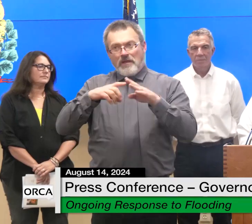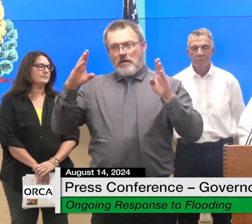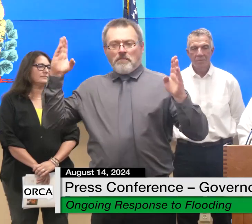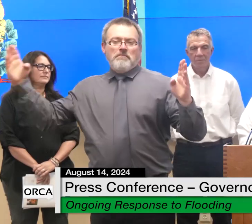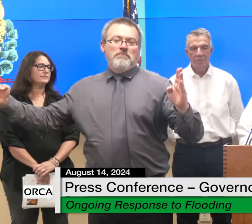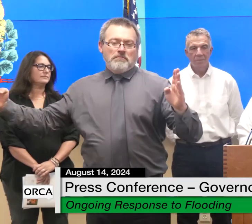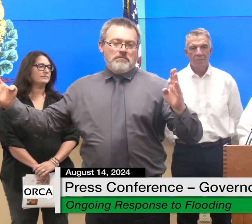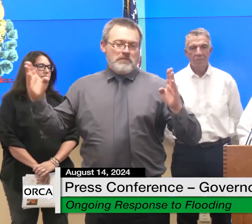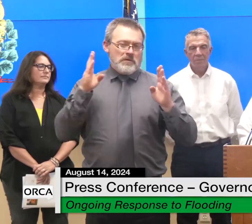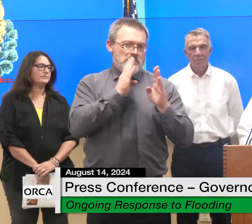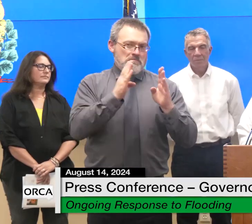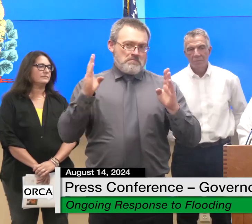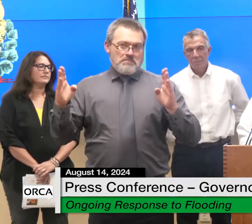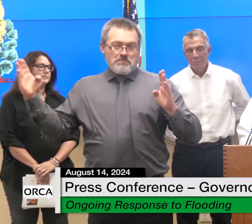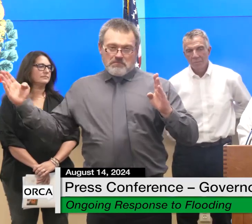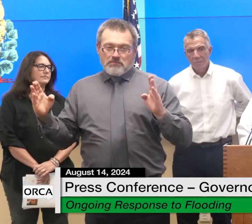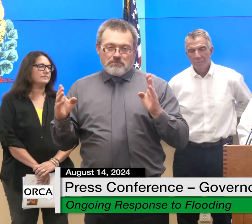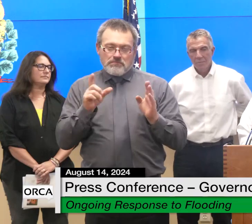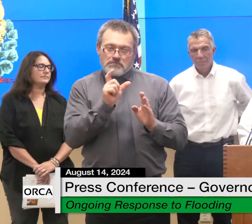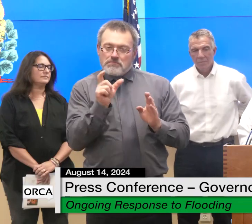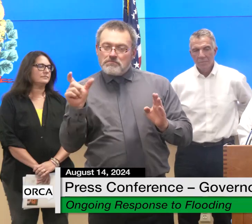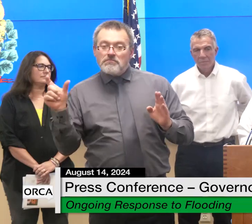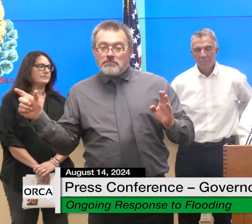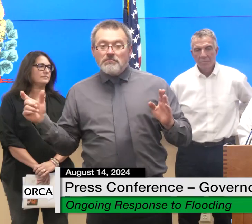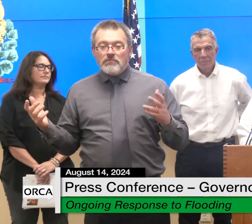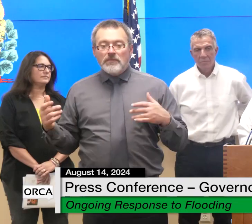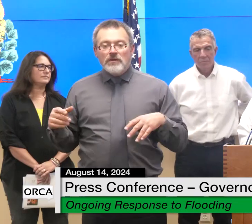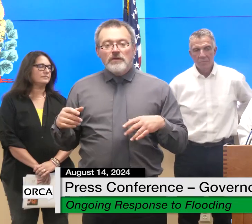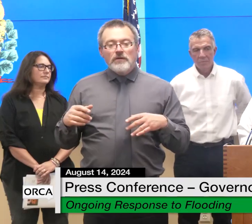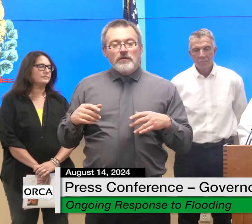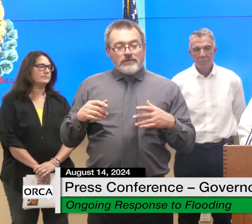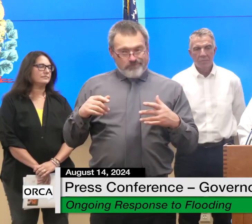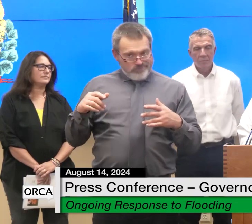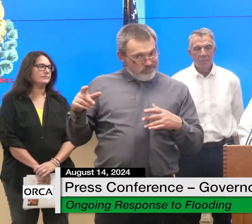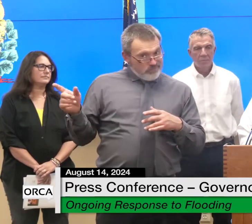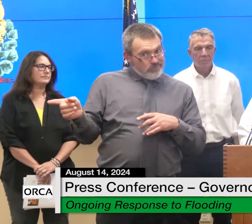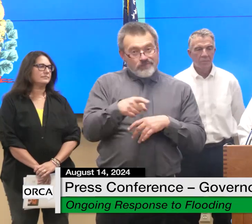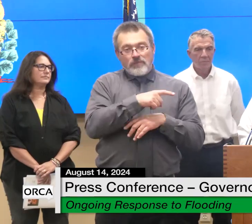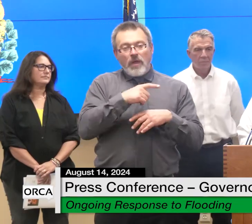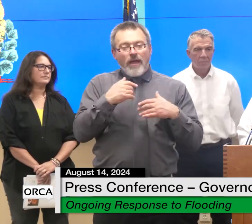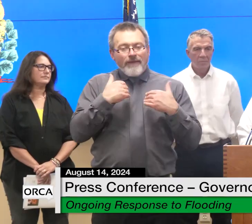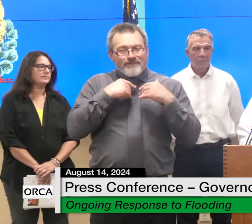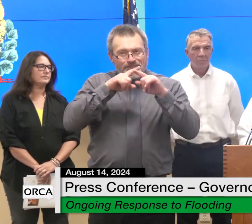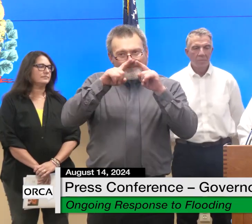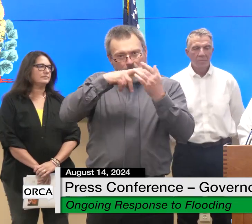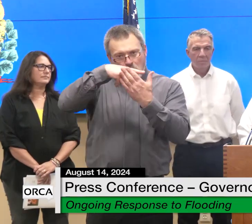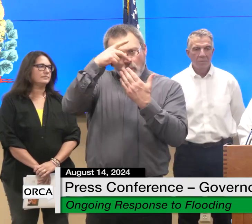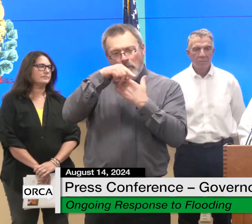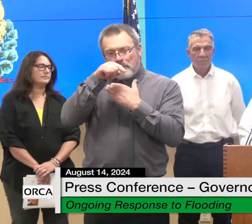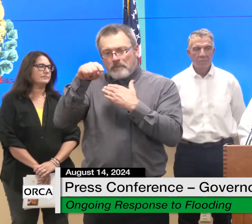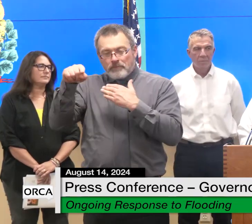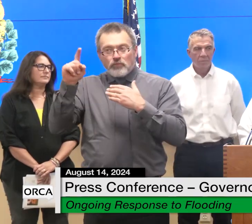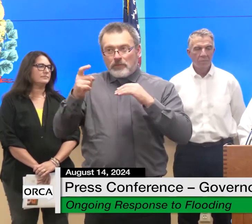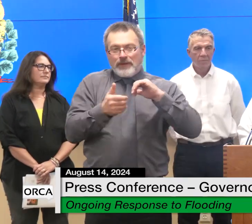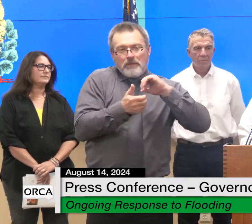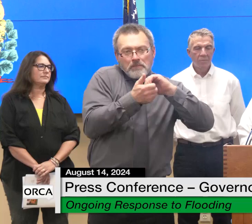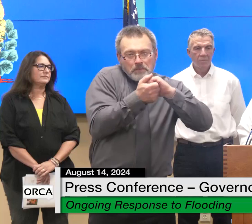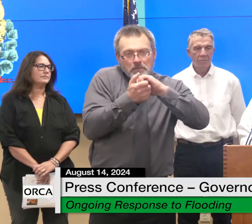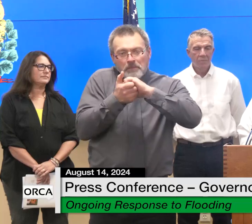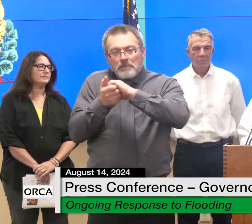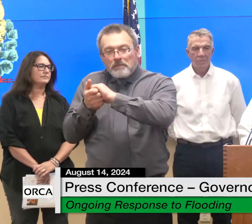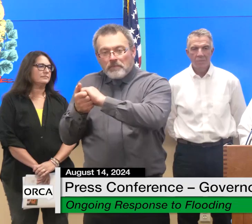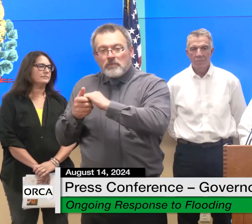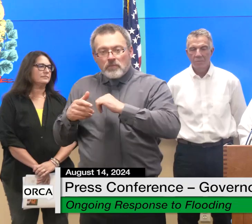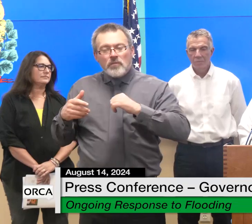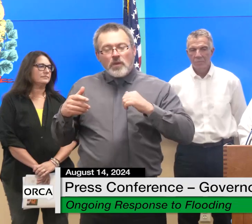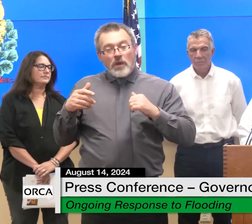There are many partners in each recovery phase. One thing that is consistent is the value and importance volunteer groups provide in